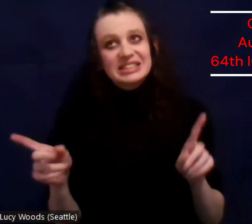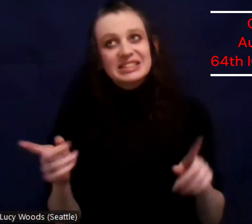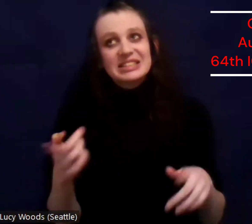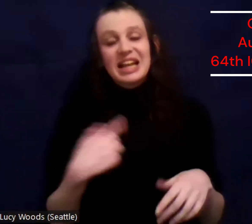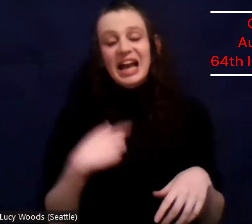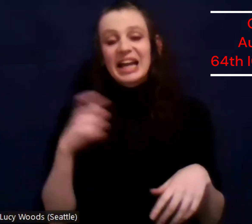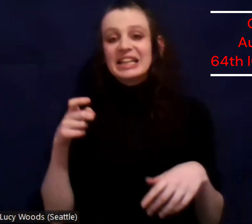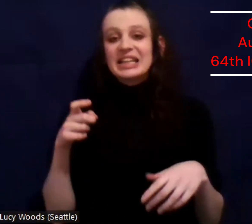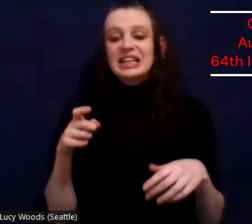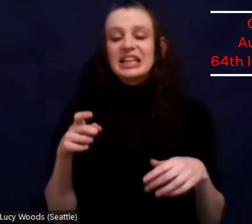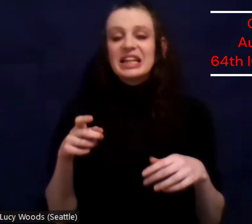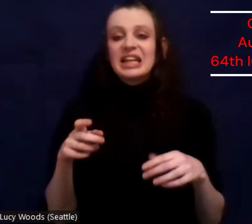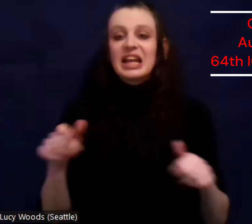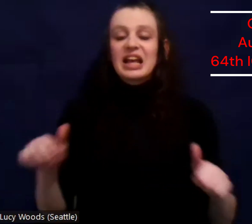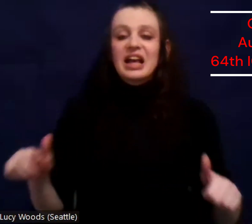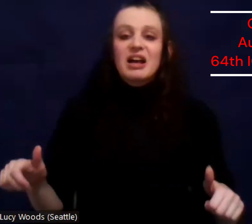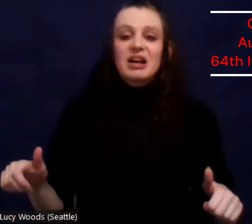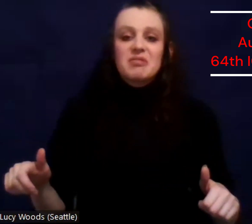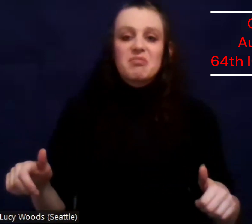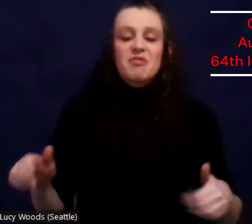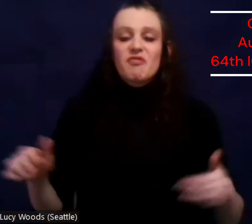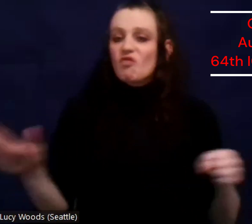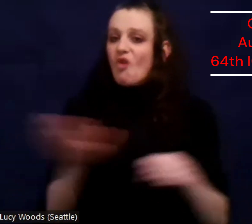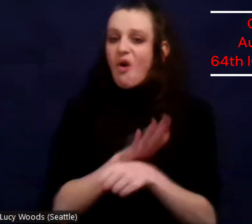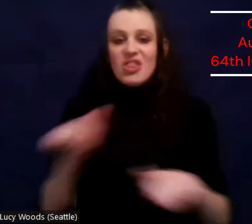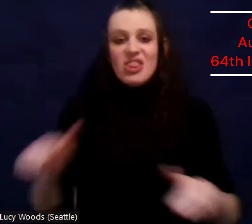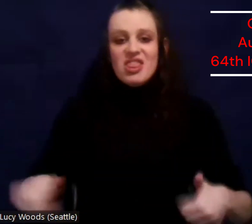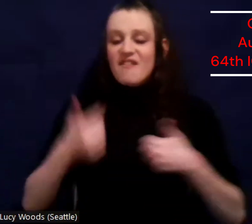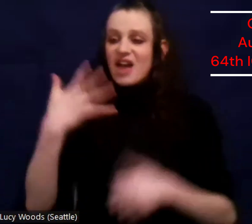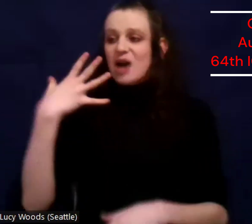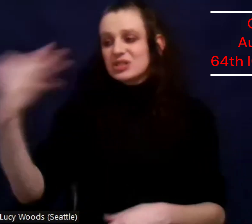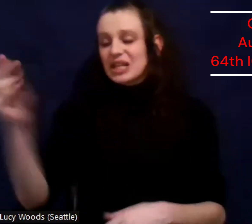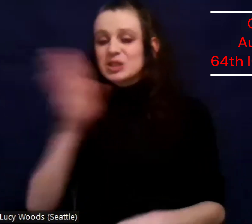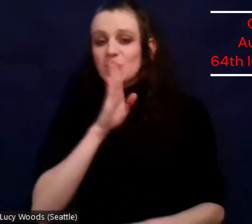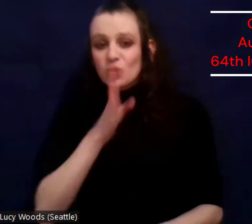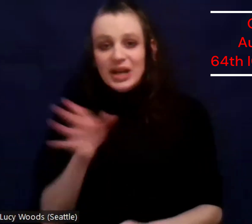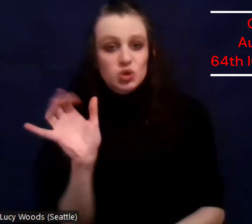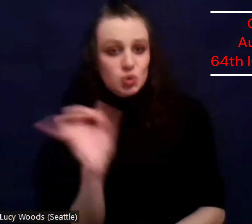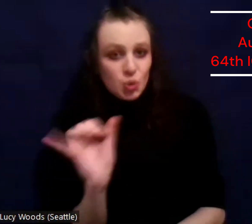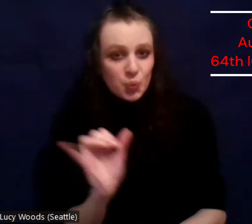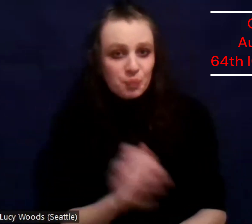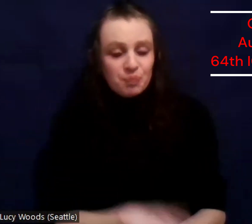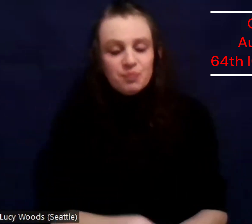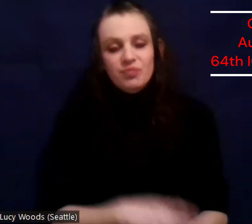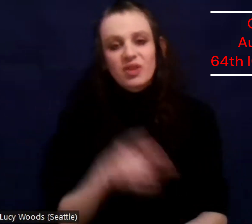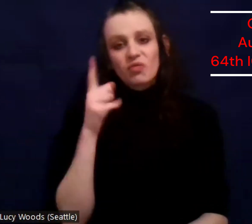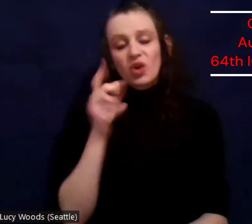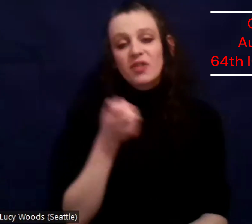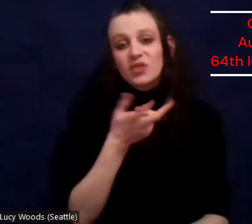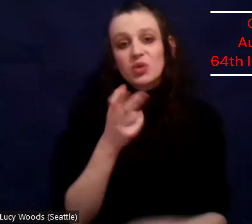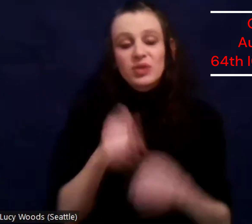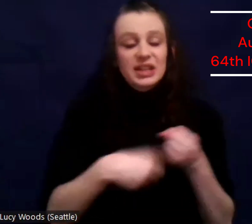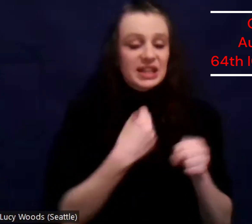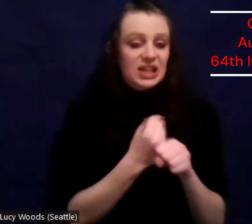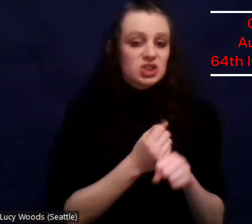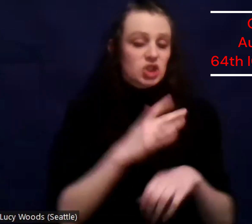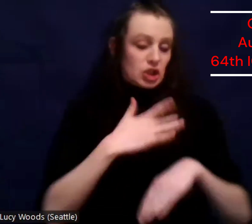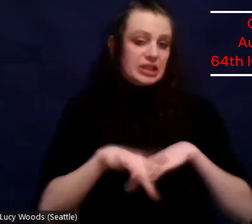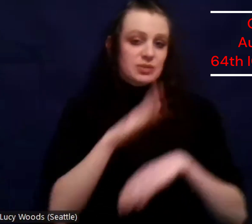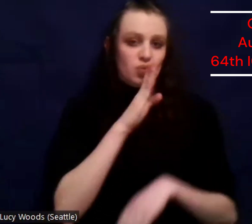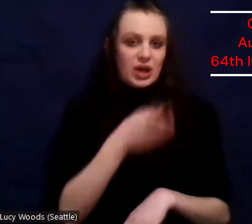life that sobriety has given me. And for a couple of years in early sobriety, I couldn't differentiate the